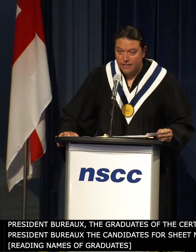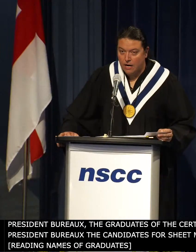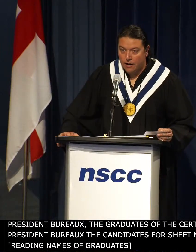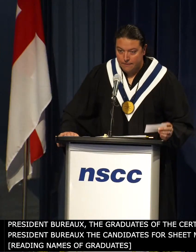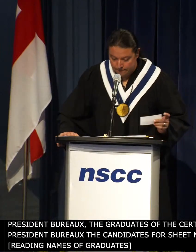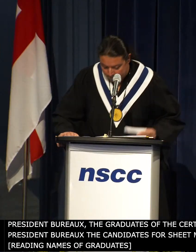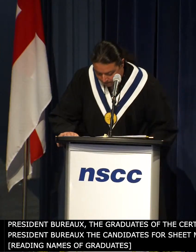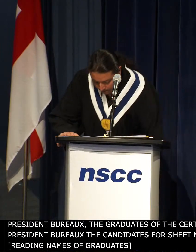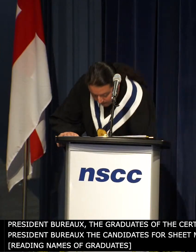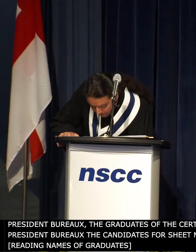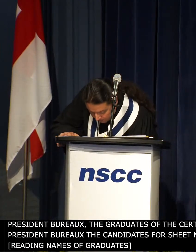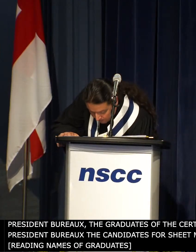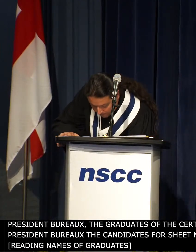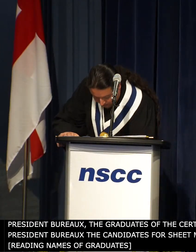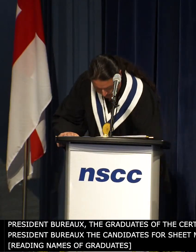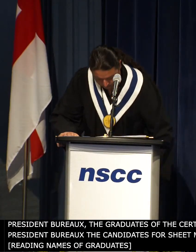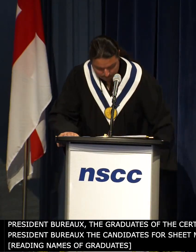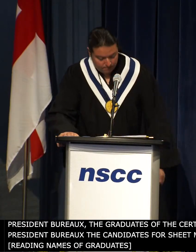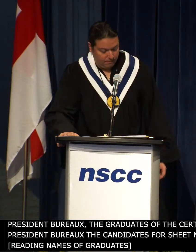Griffin Gunn.